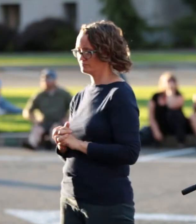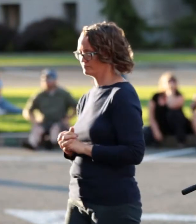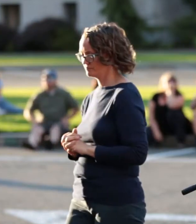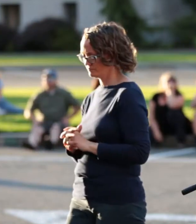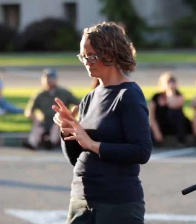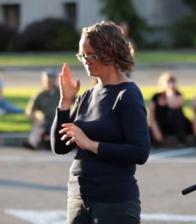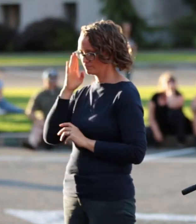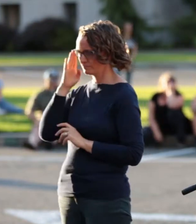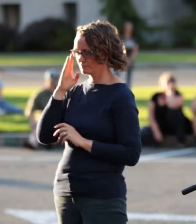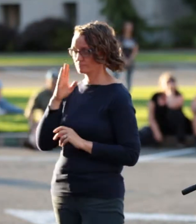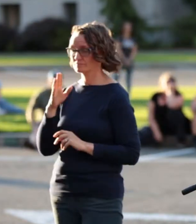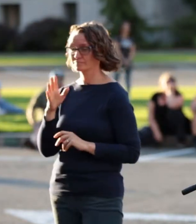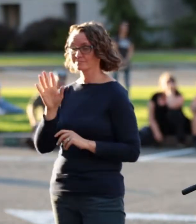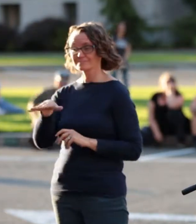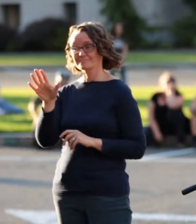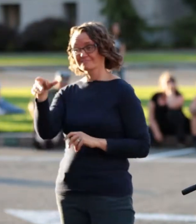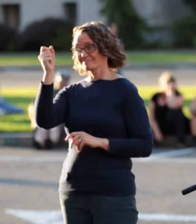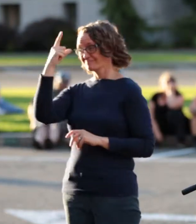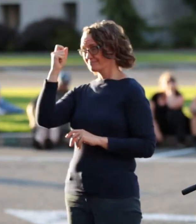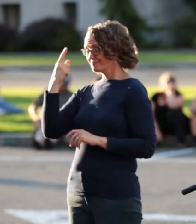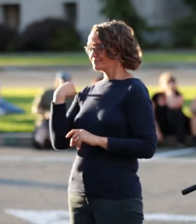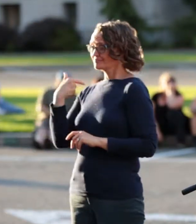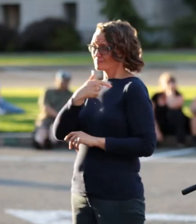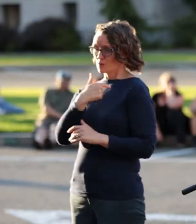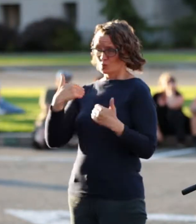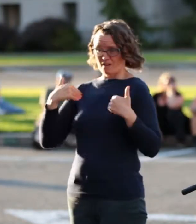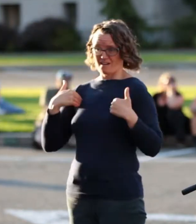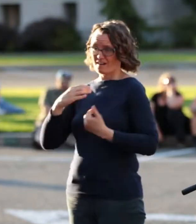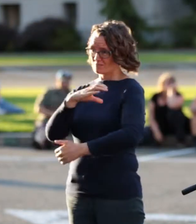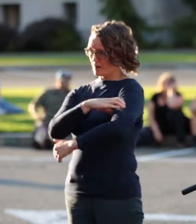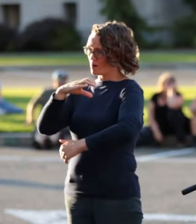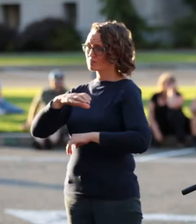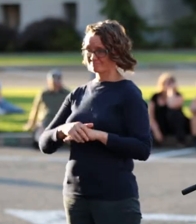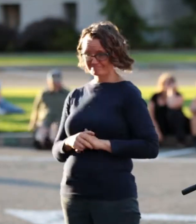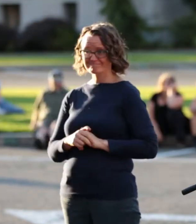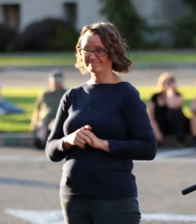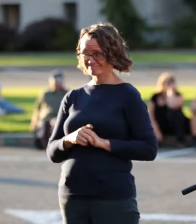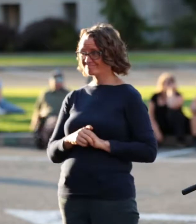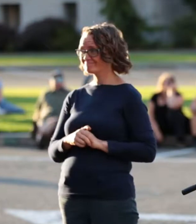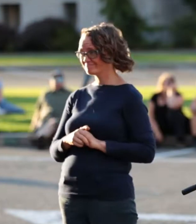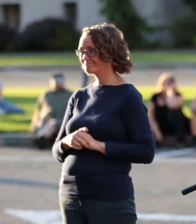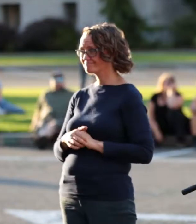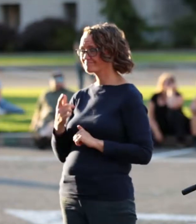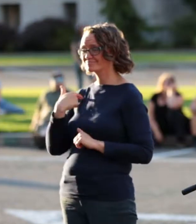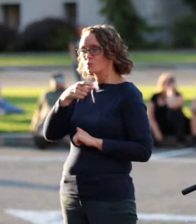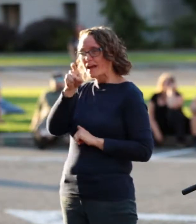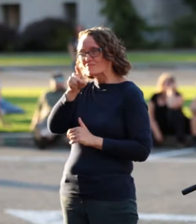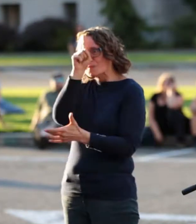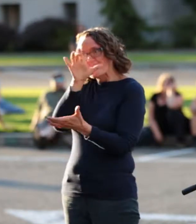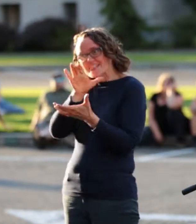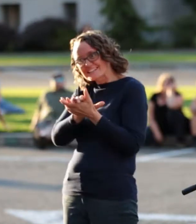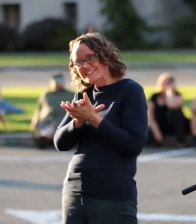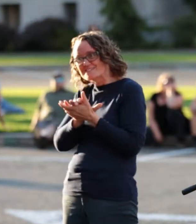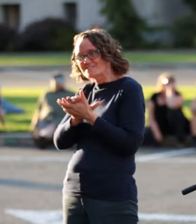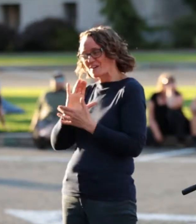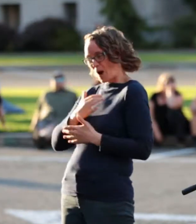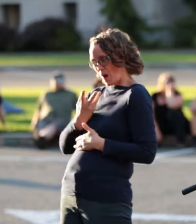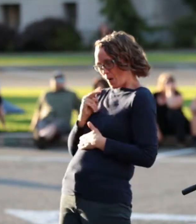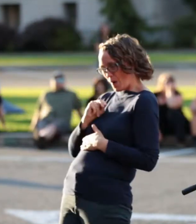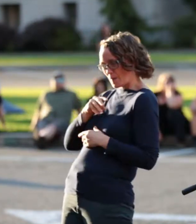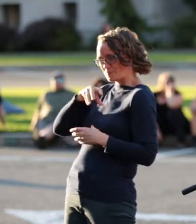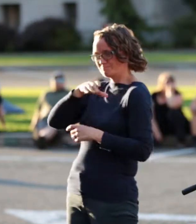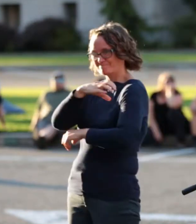We have the power to see this through. We just have to believe it and act on it. The administration's